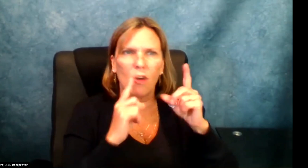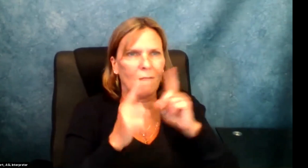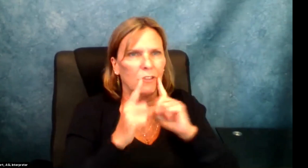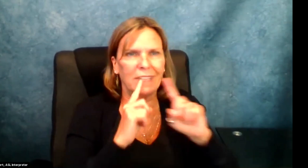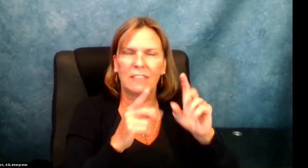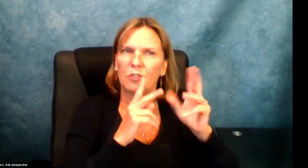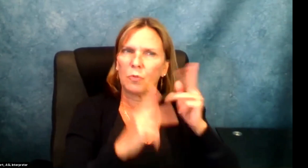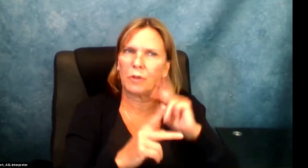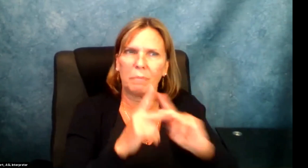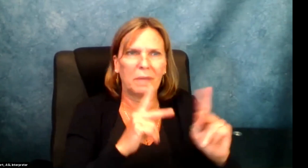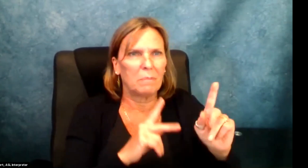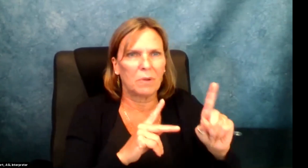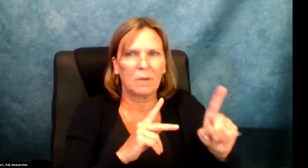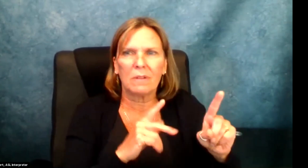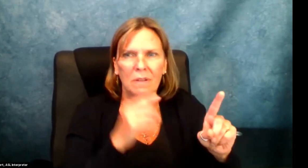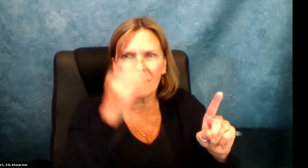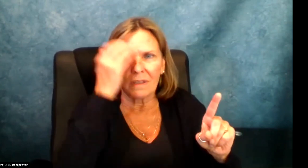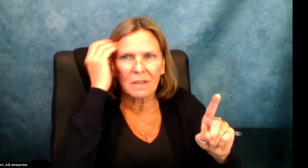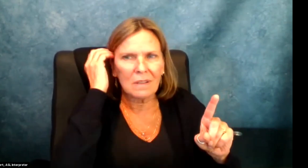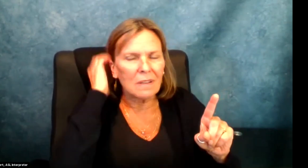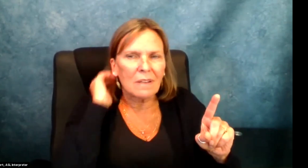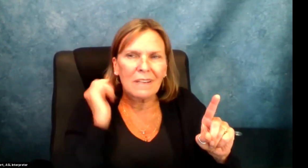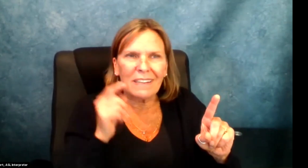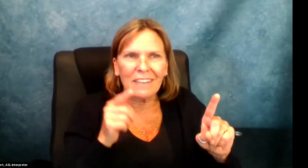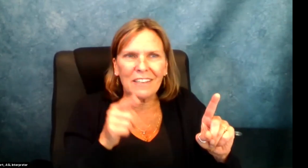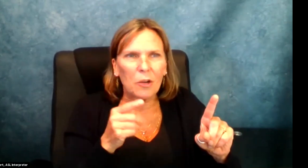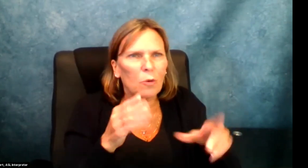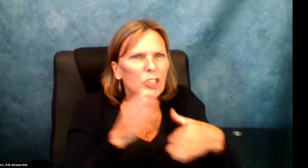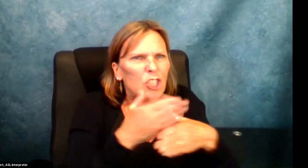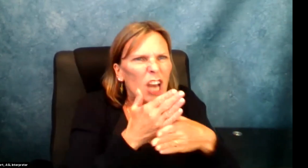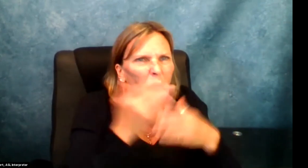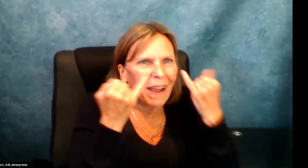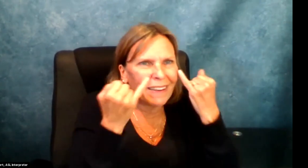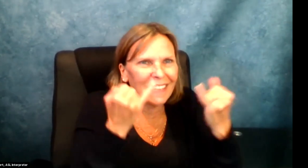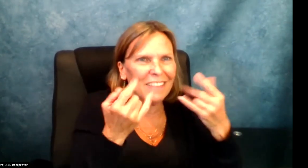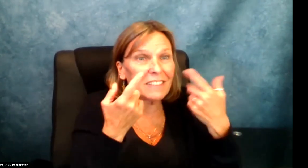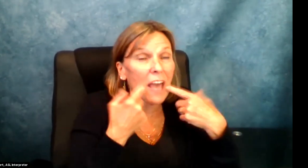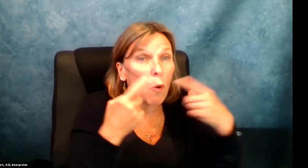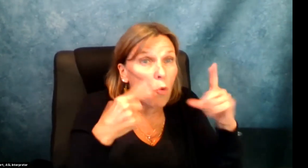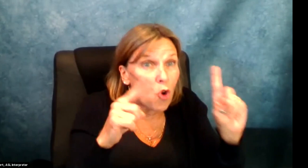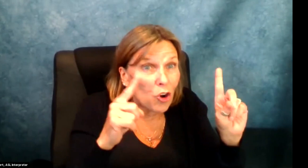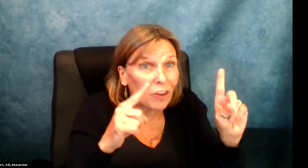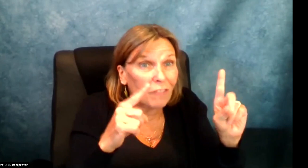to pass that info along if it's working for you. So thanks for sharing.